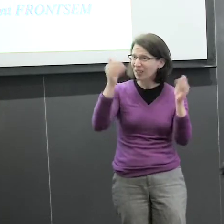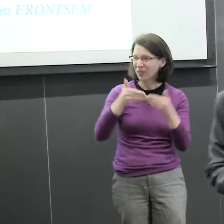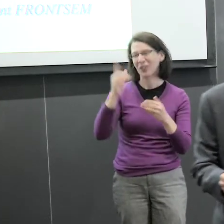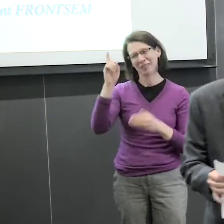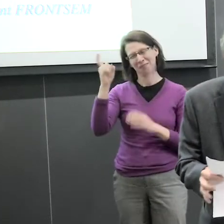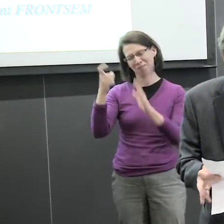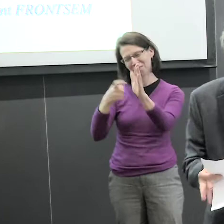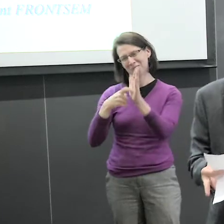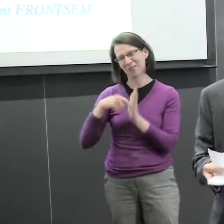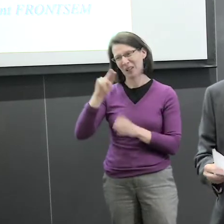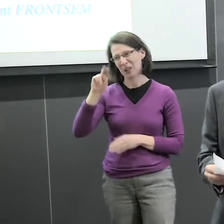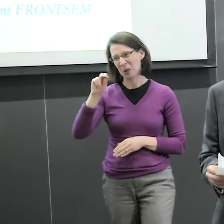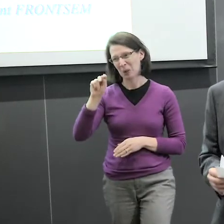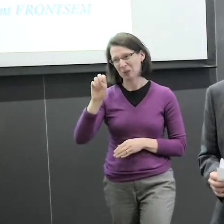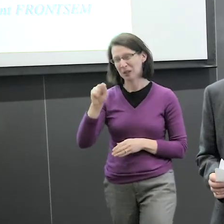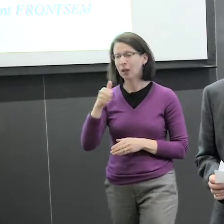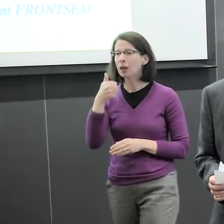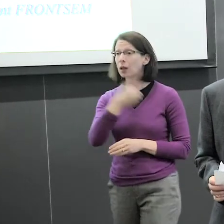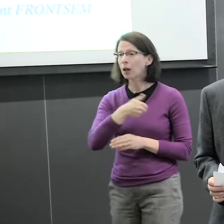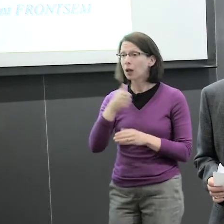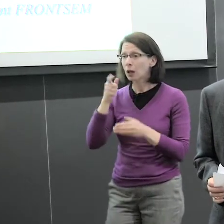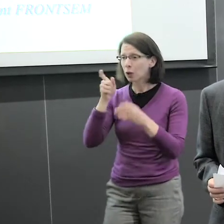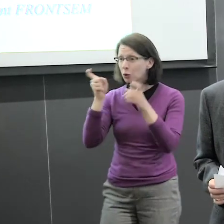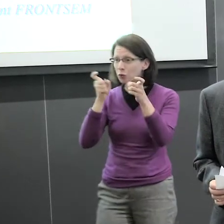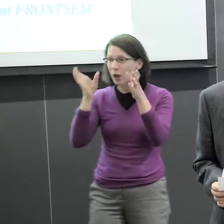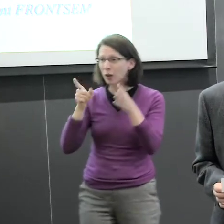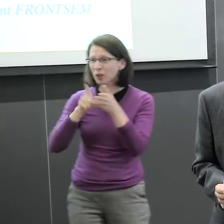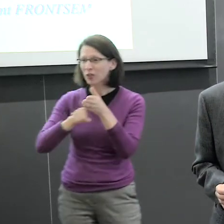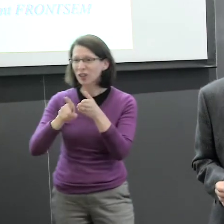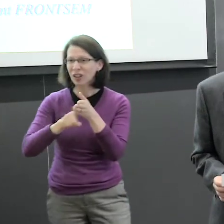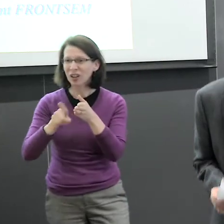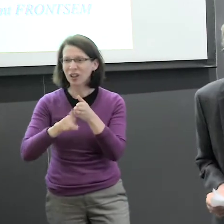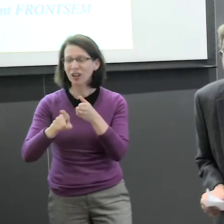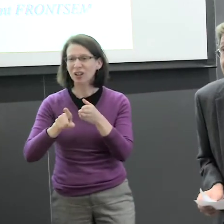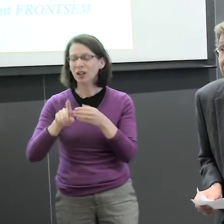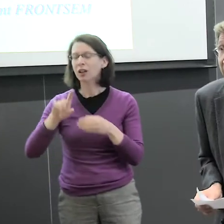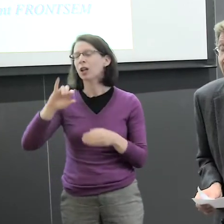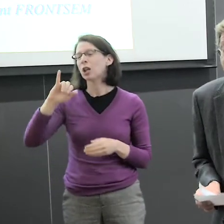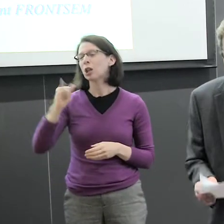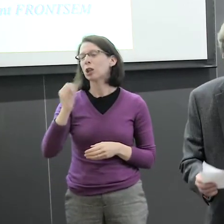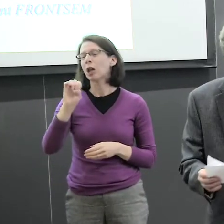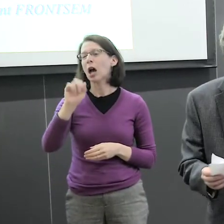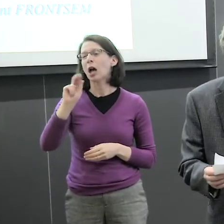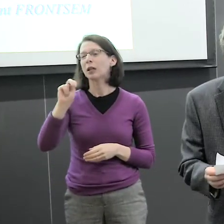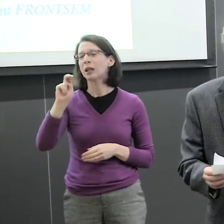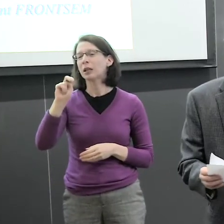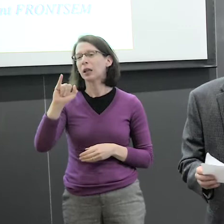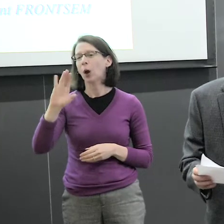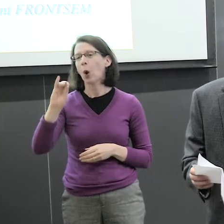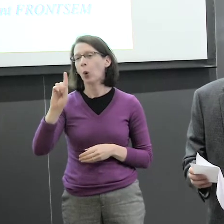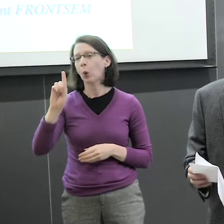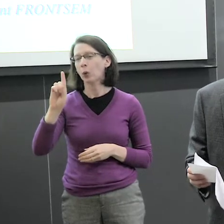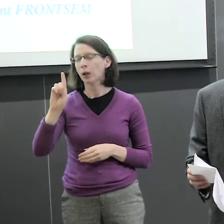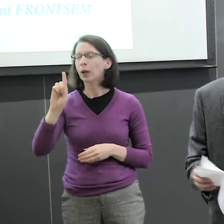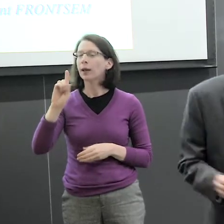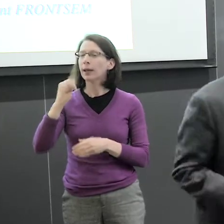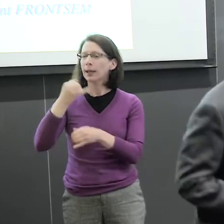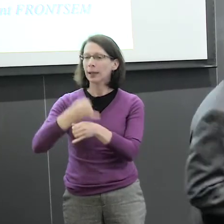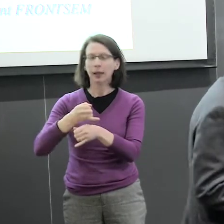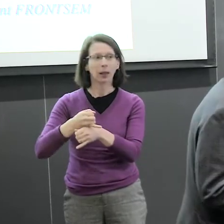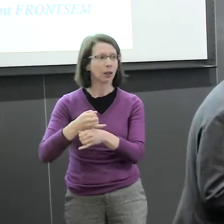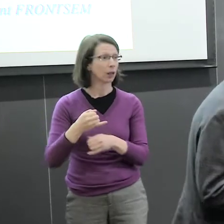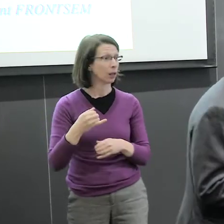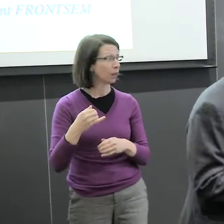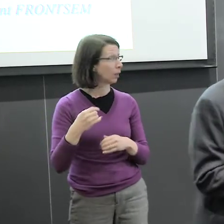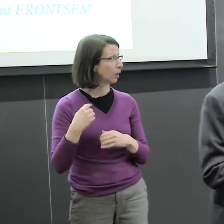So he's director de research at the Institut Jean Nicot, and for no less